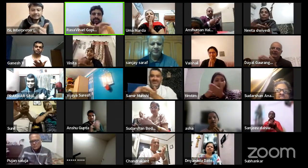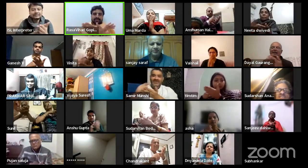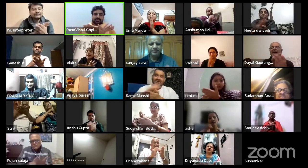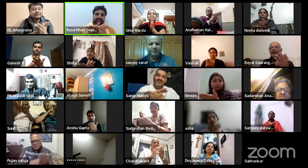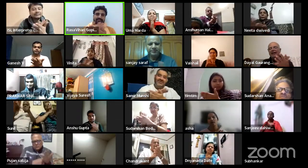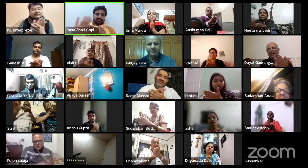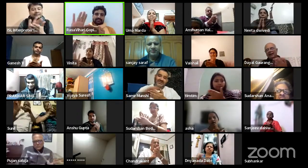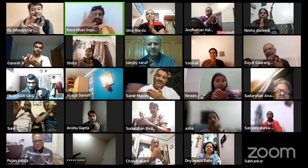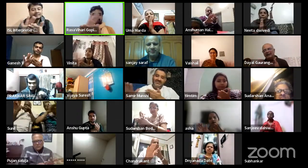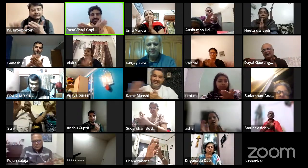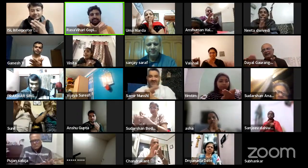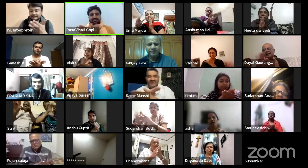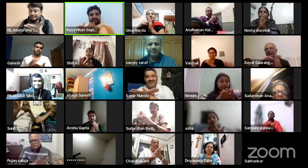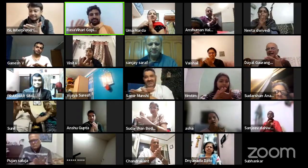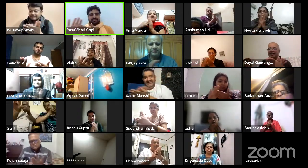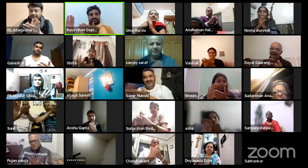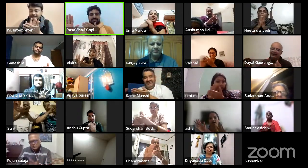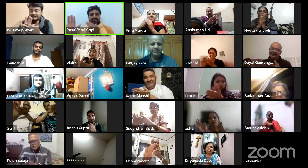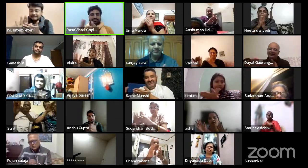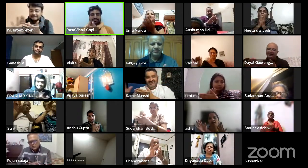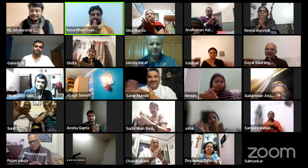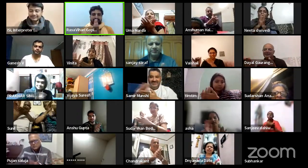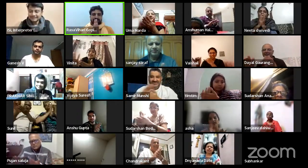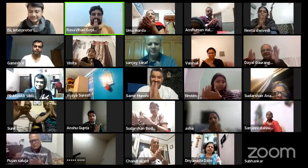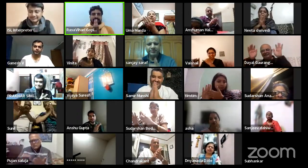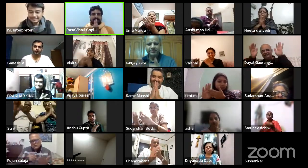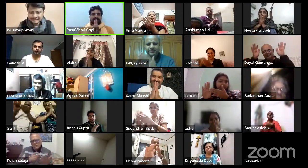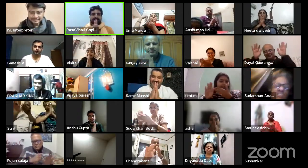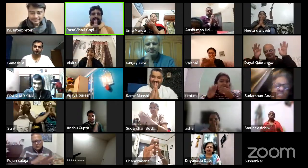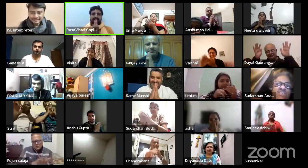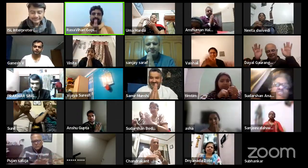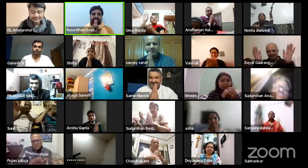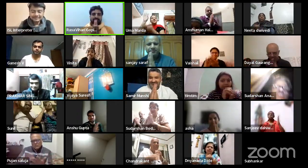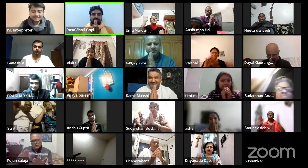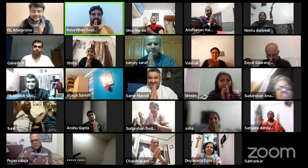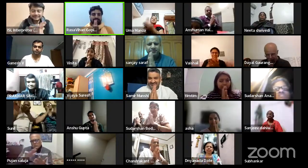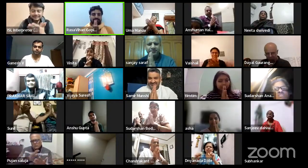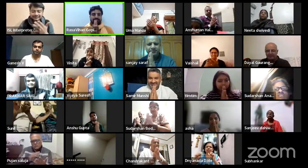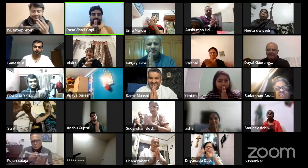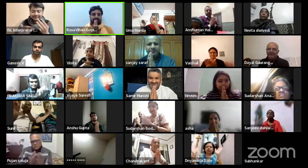Rama, Hare Hare. Hare Krishna.